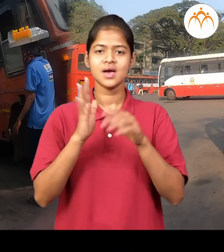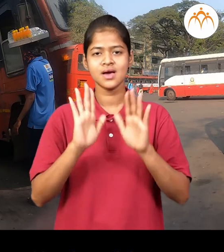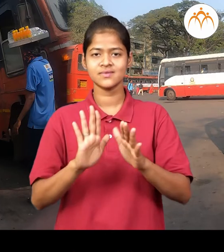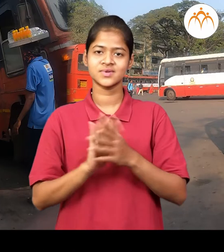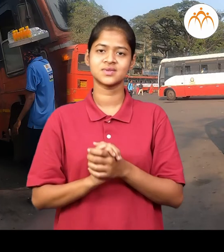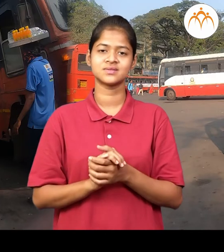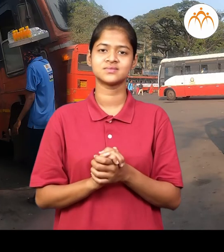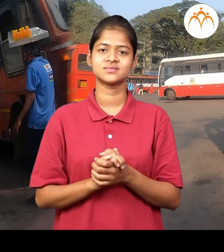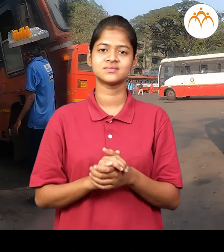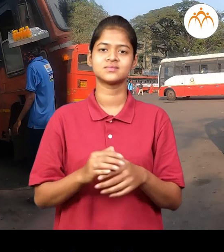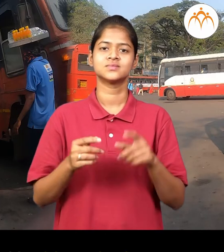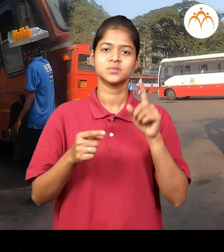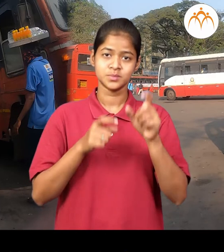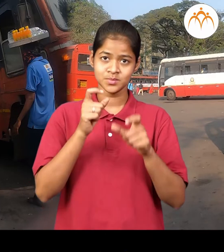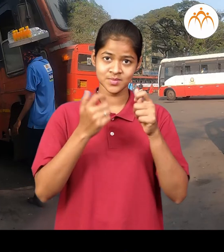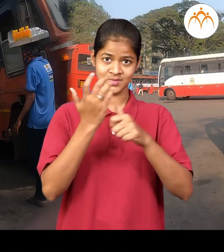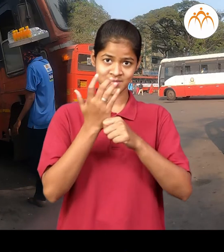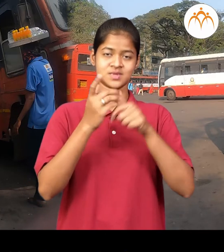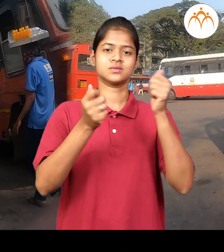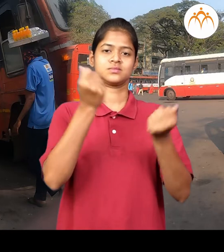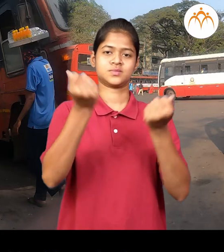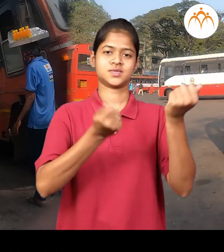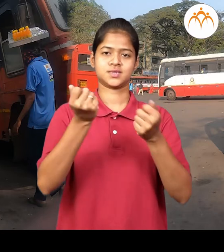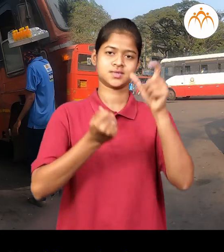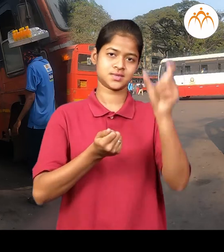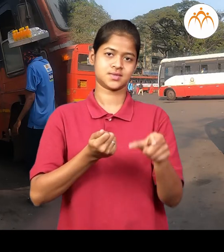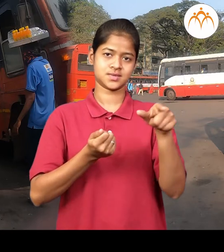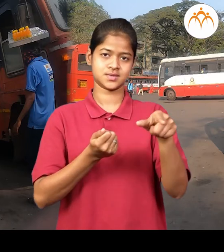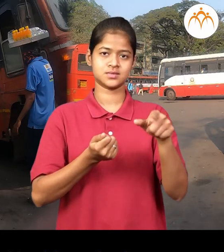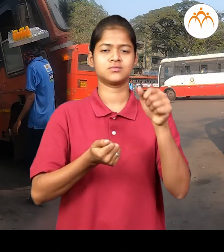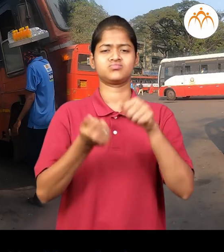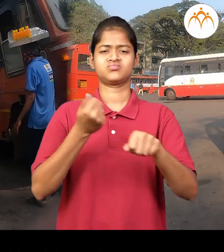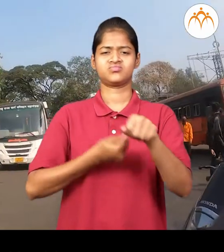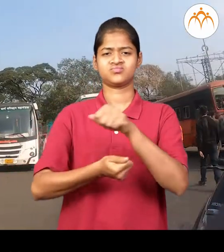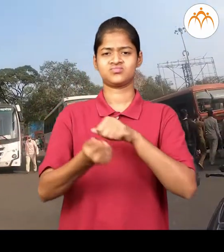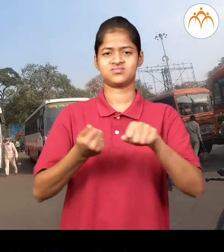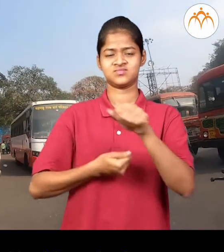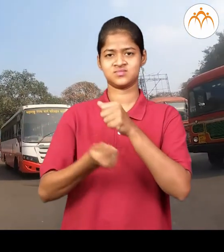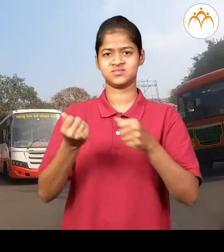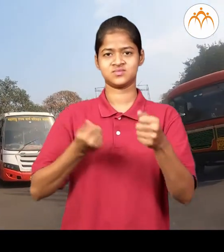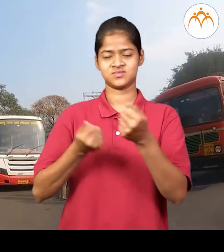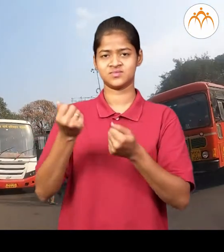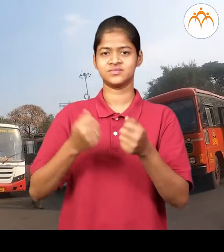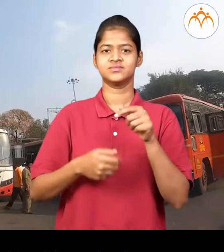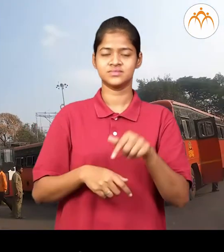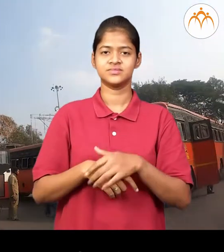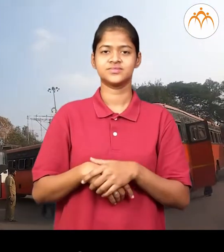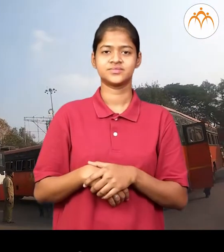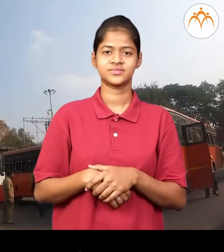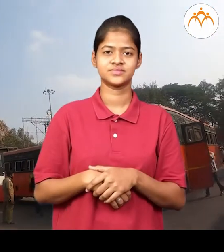He gives tickets. There is a driver in the bus. He drives the bus.